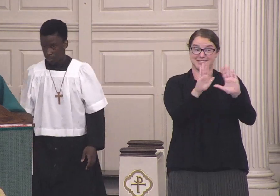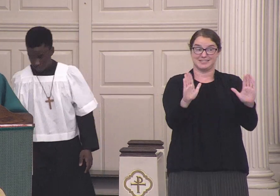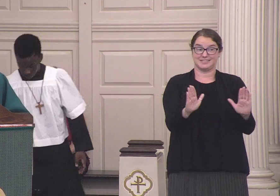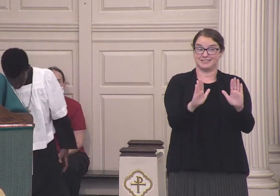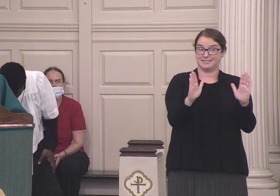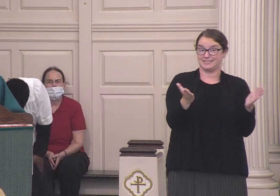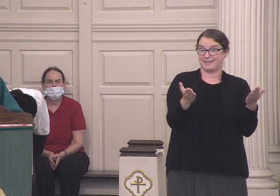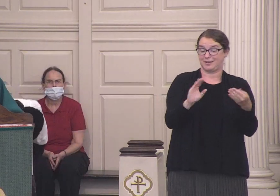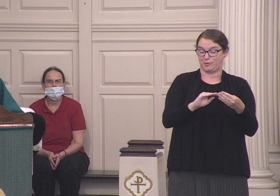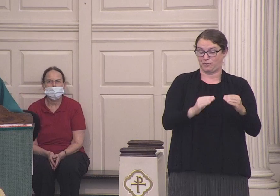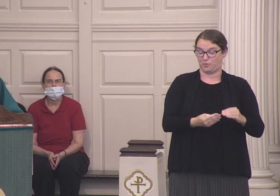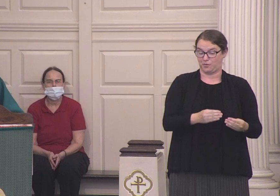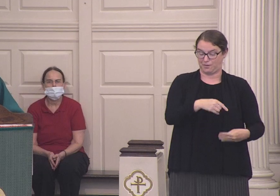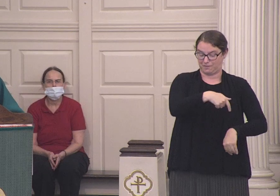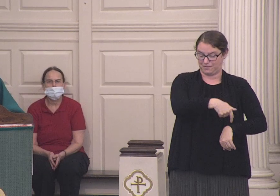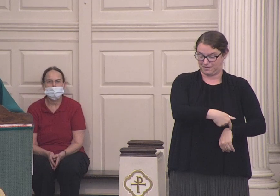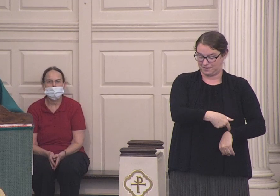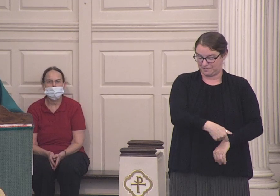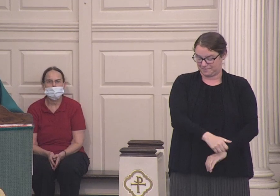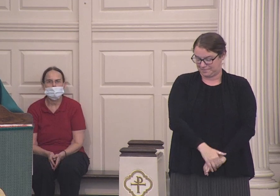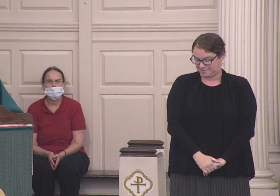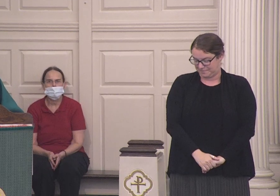in ordinary time.